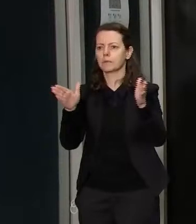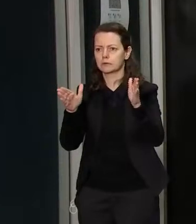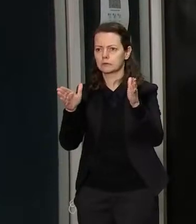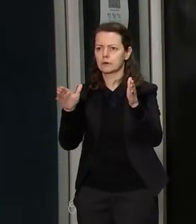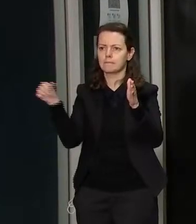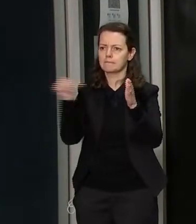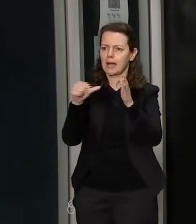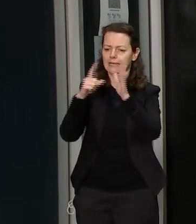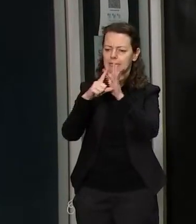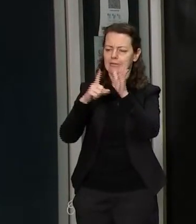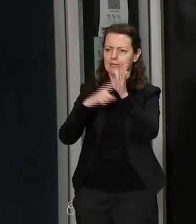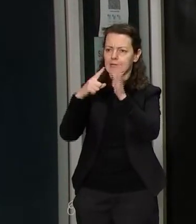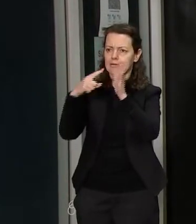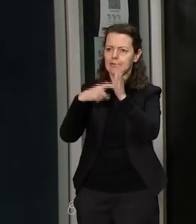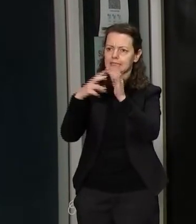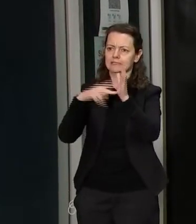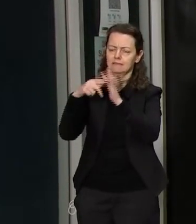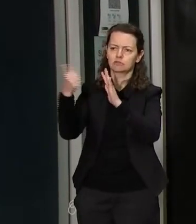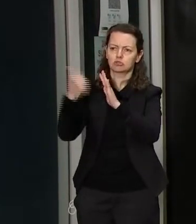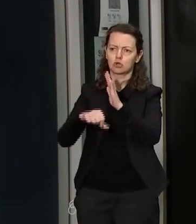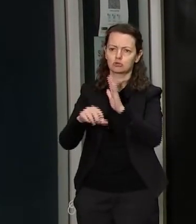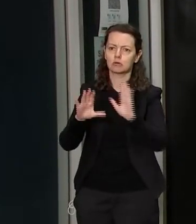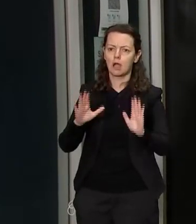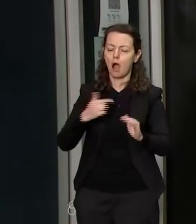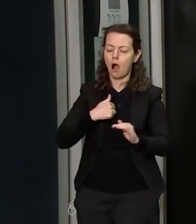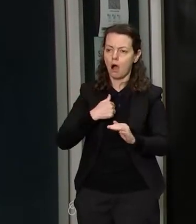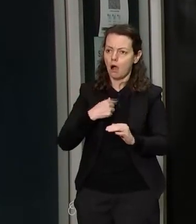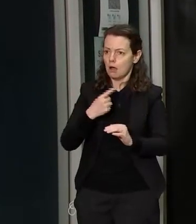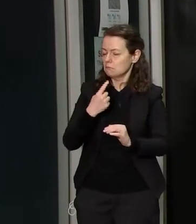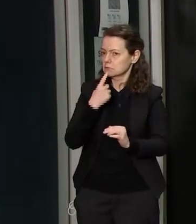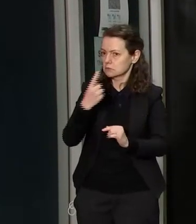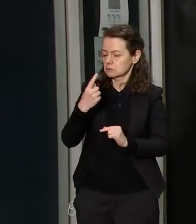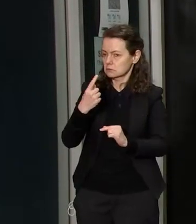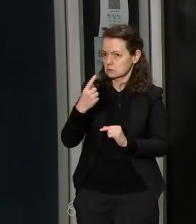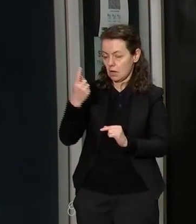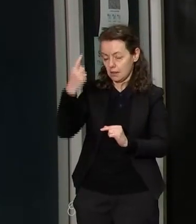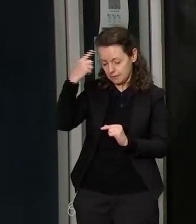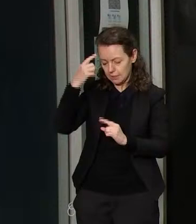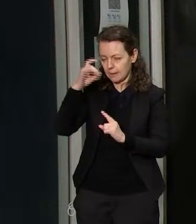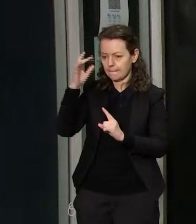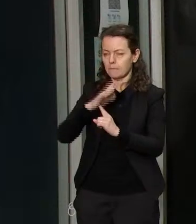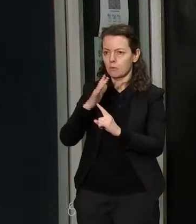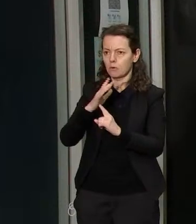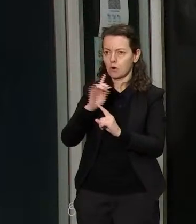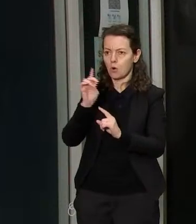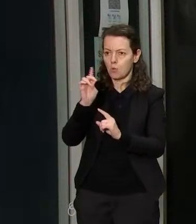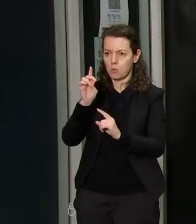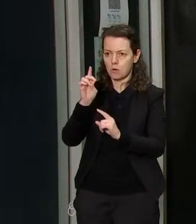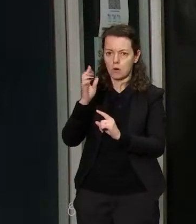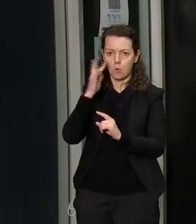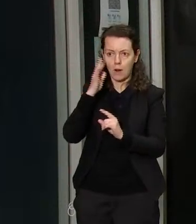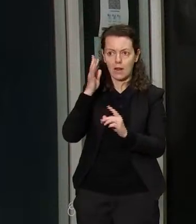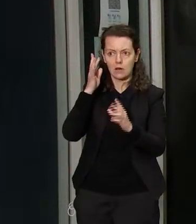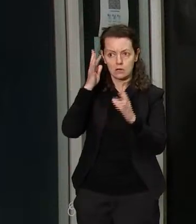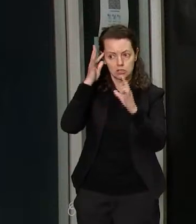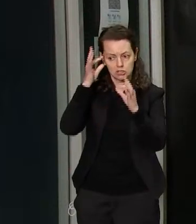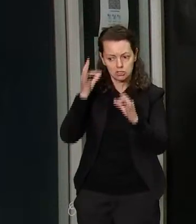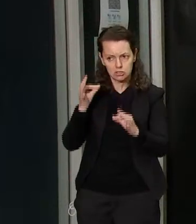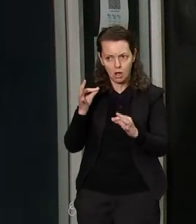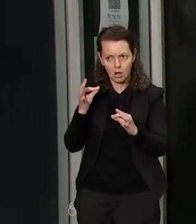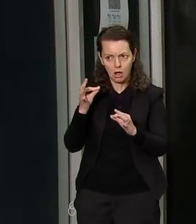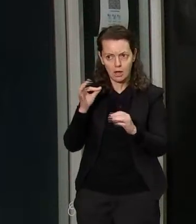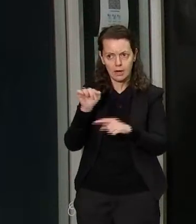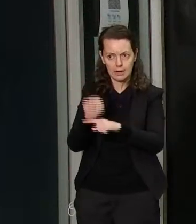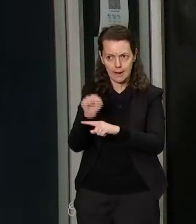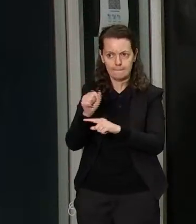elective surgeries. I just felt it was important as soon as a decision was made, and there's been some quite detailed